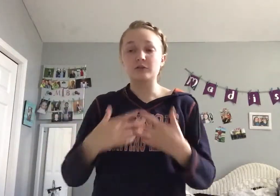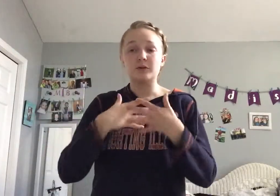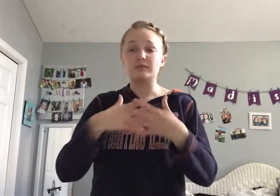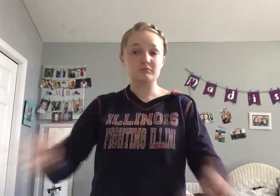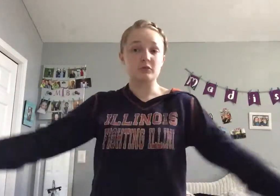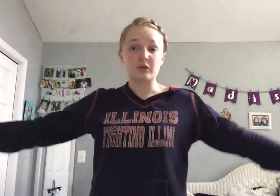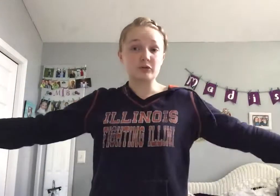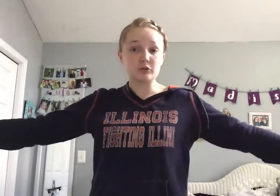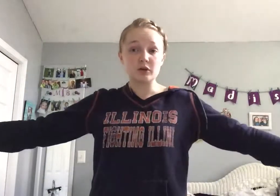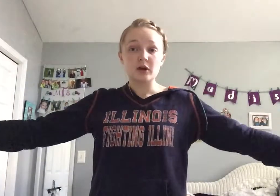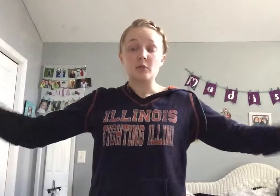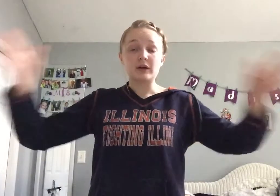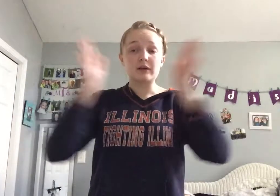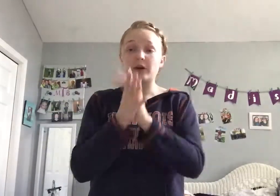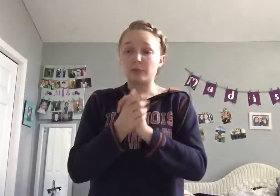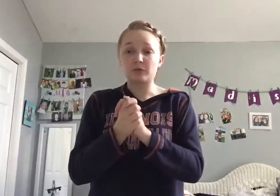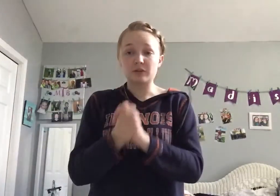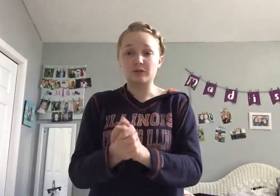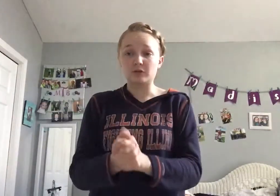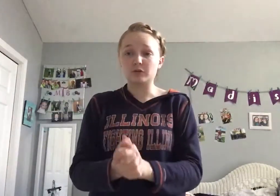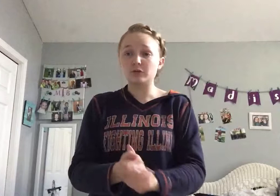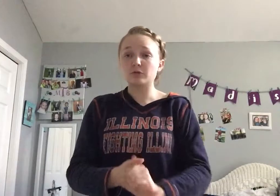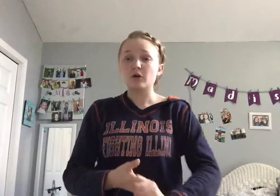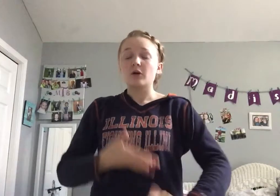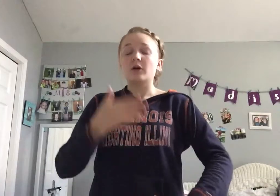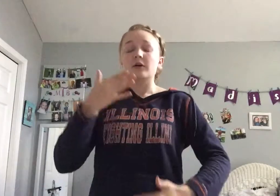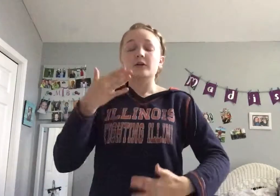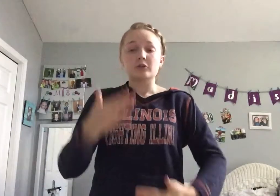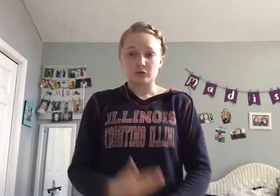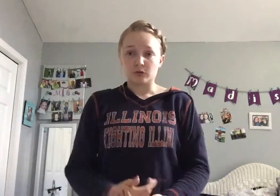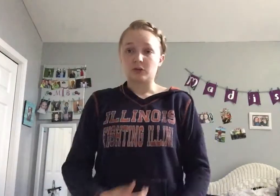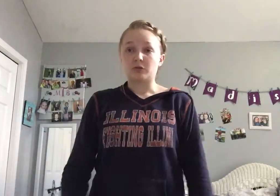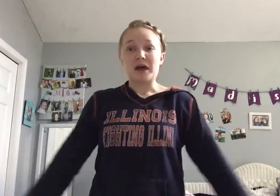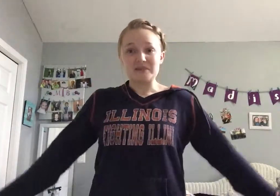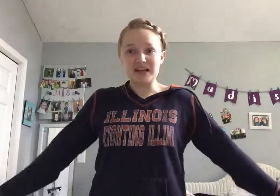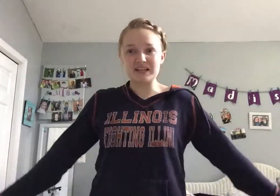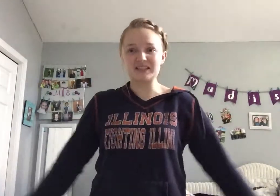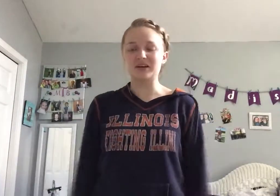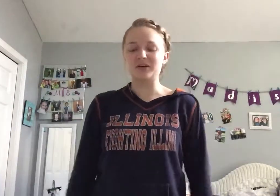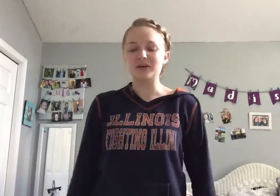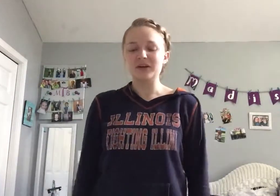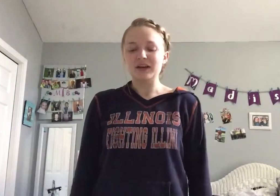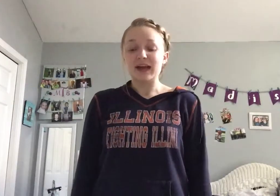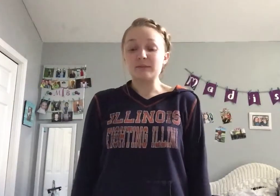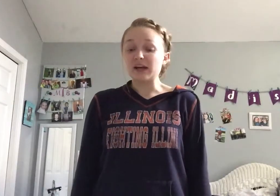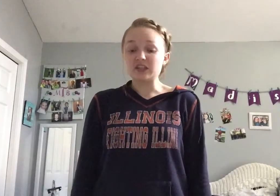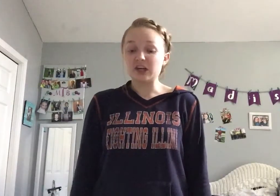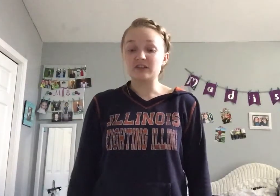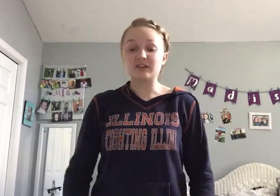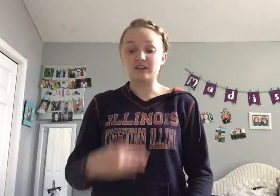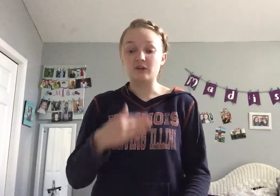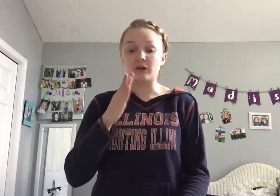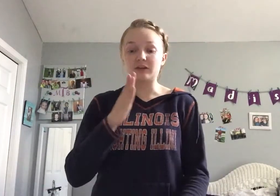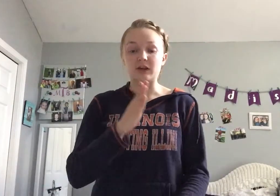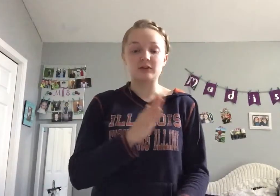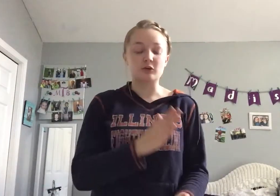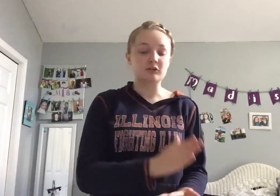But whatever April tells you to do, you're gonna do that. So, and it might change because this song starts slow.